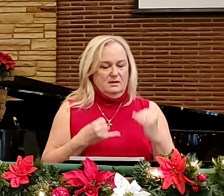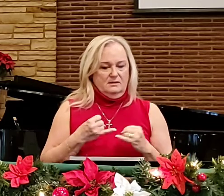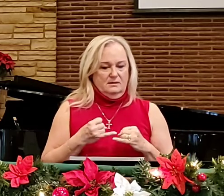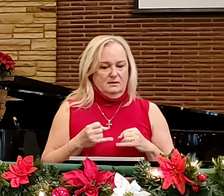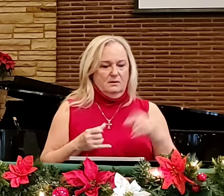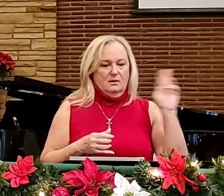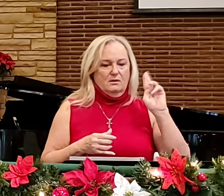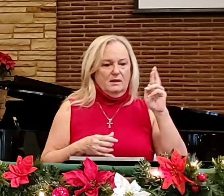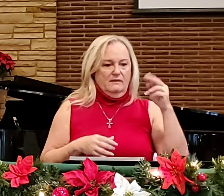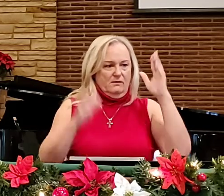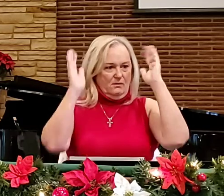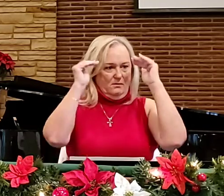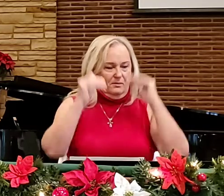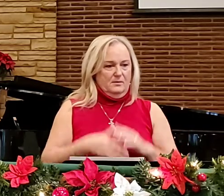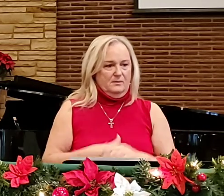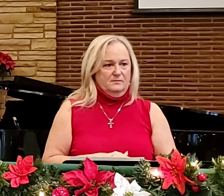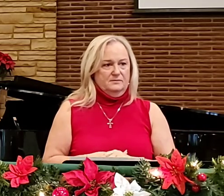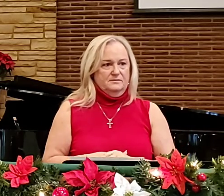We are ready for hope.